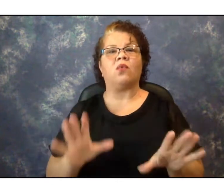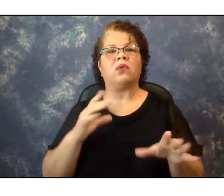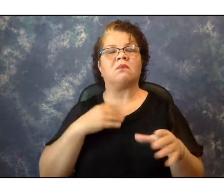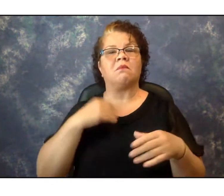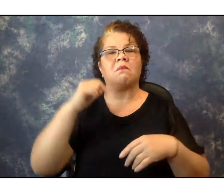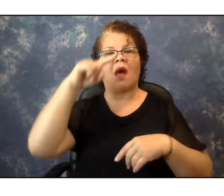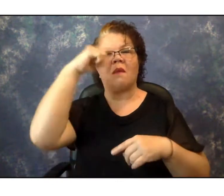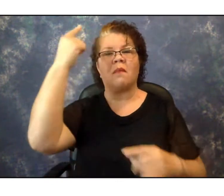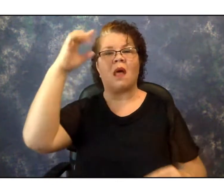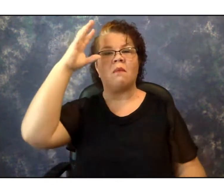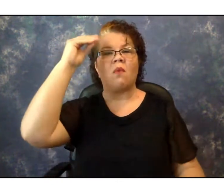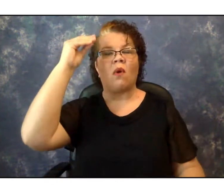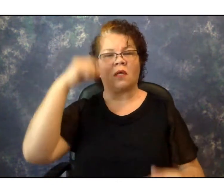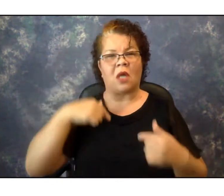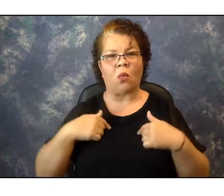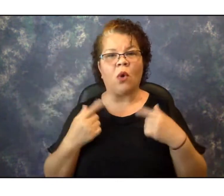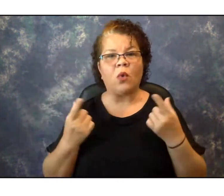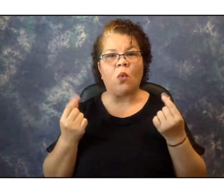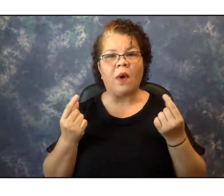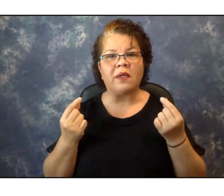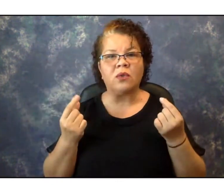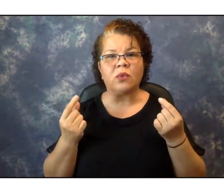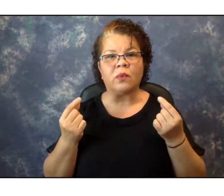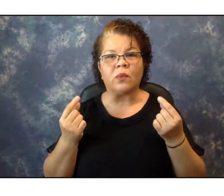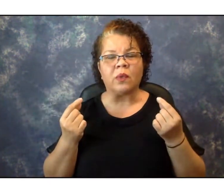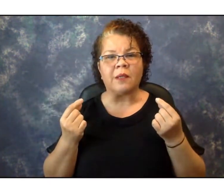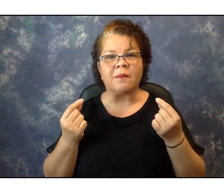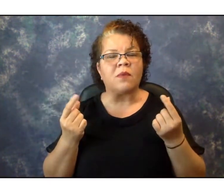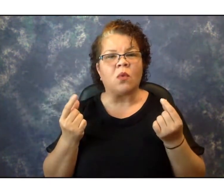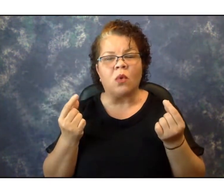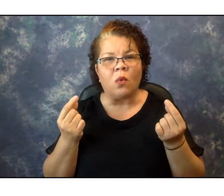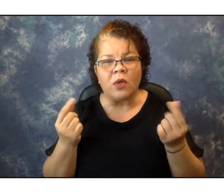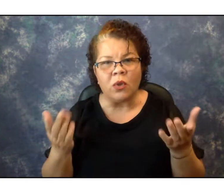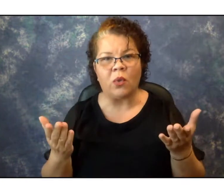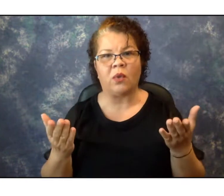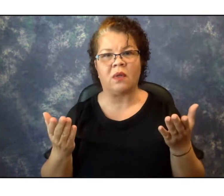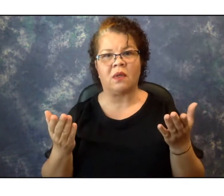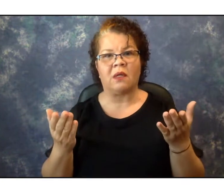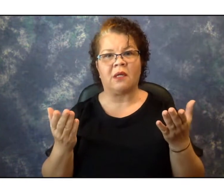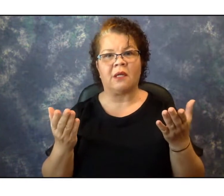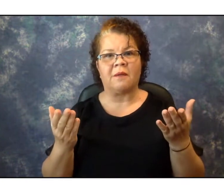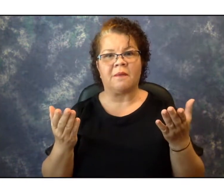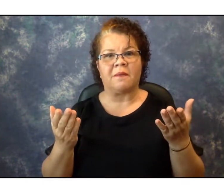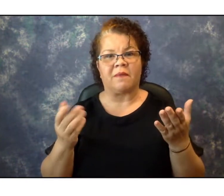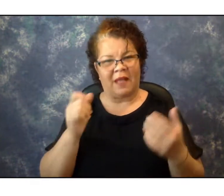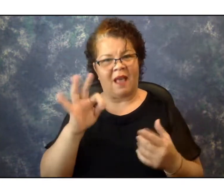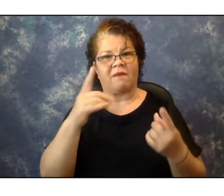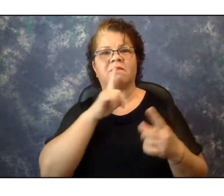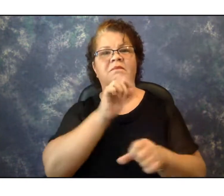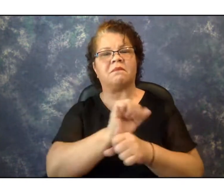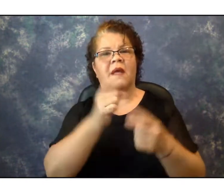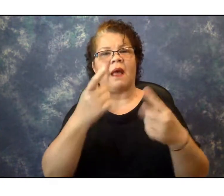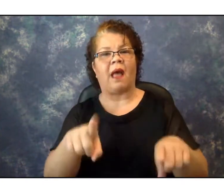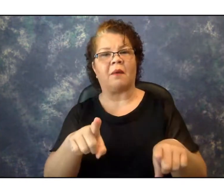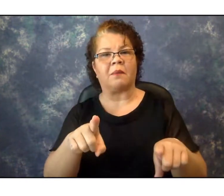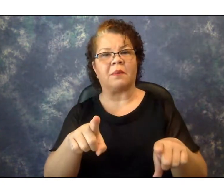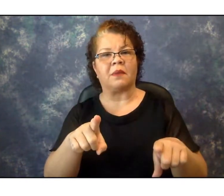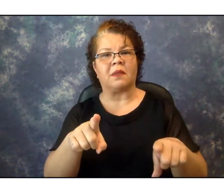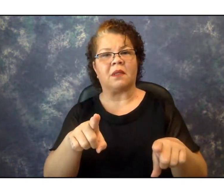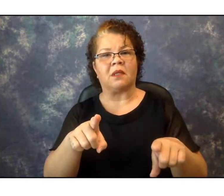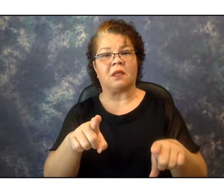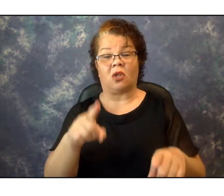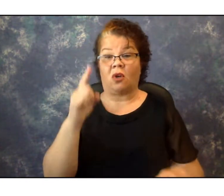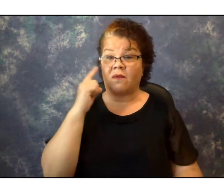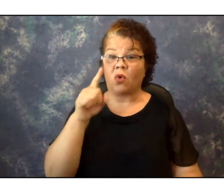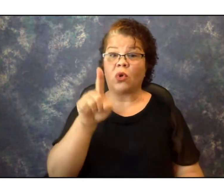I do? What would I do, right? And I don't know. I mean, I imagine for you, Kevin, it comes with a